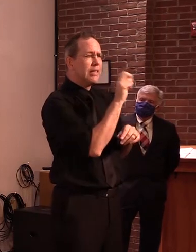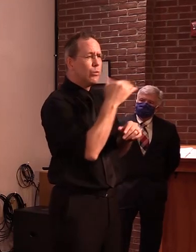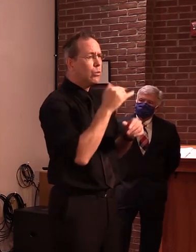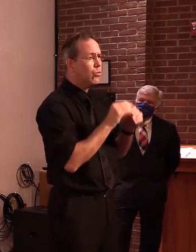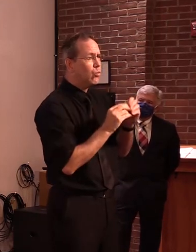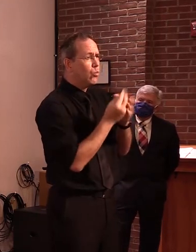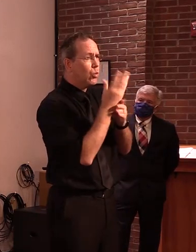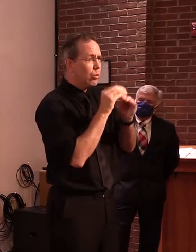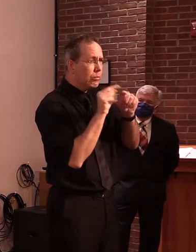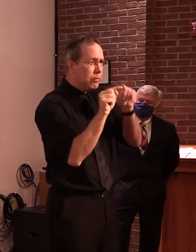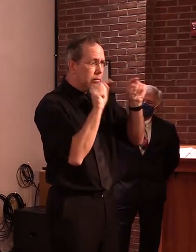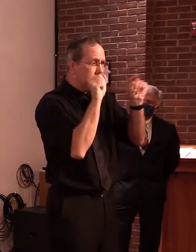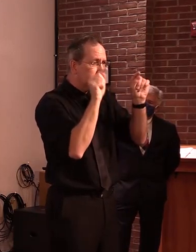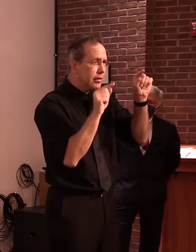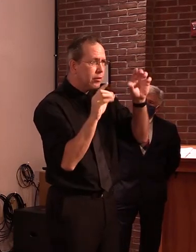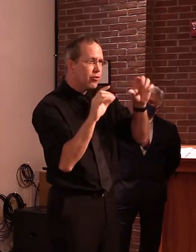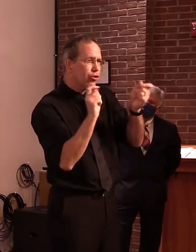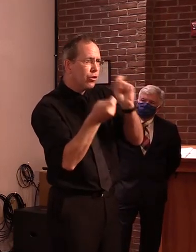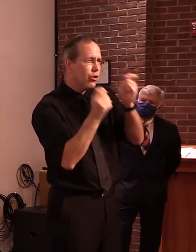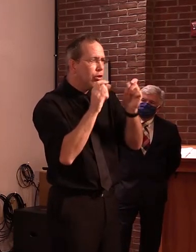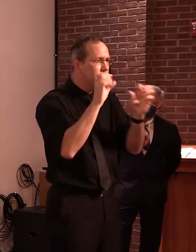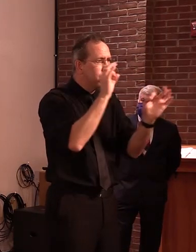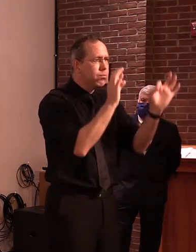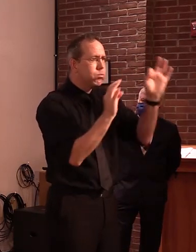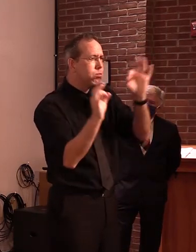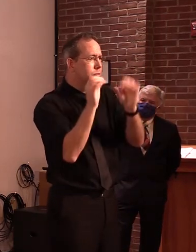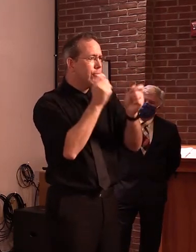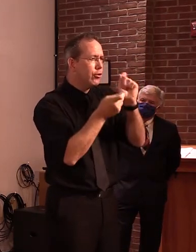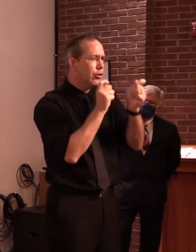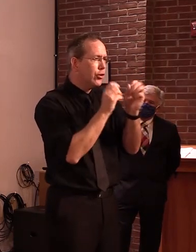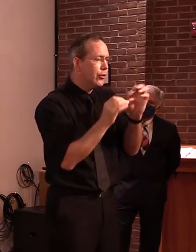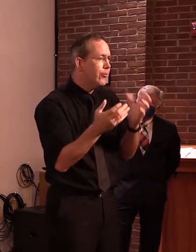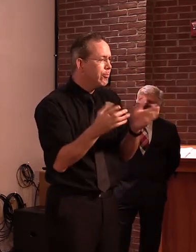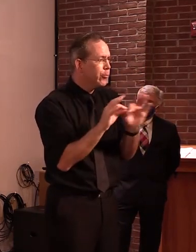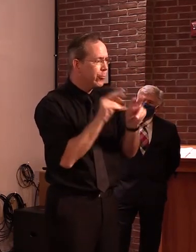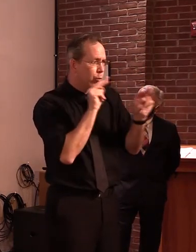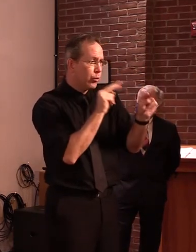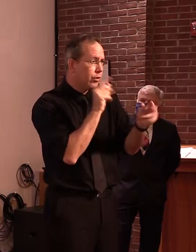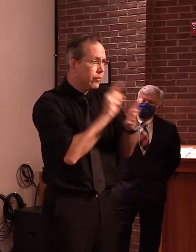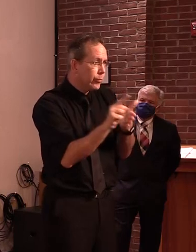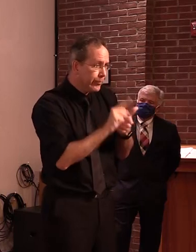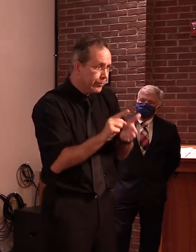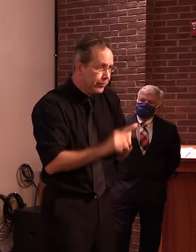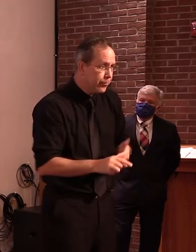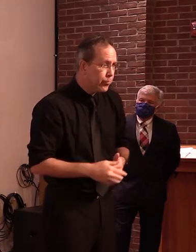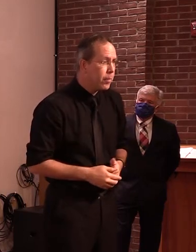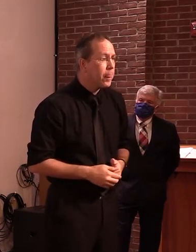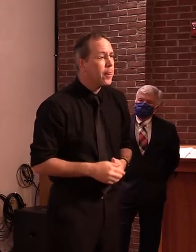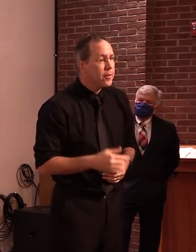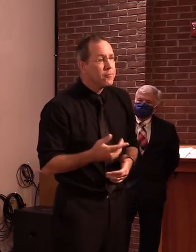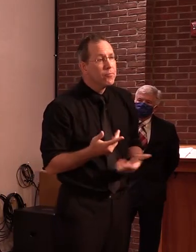it could turn around and go the other way when the summer season, I know a lot of